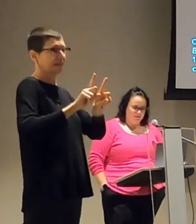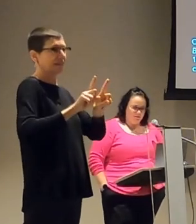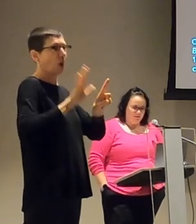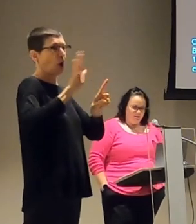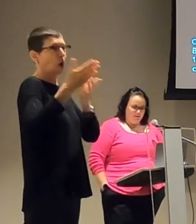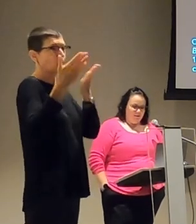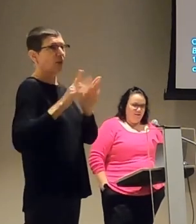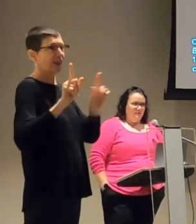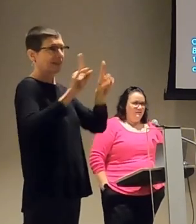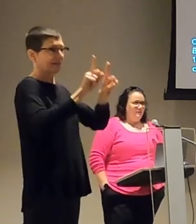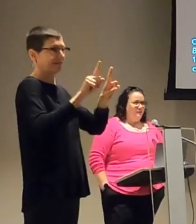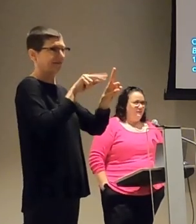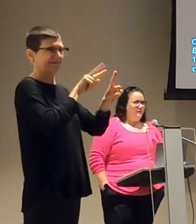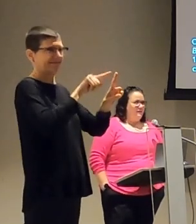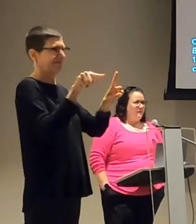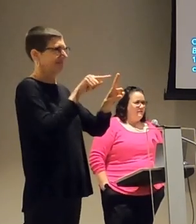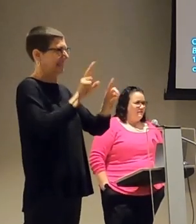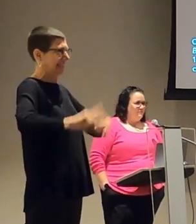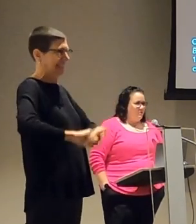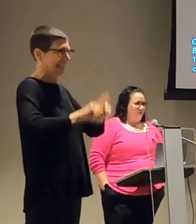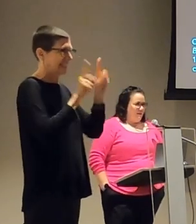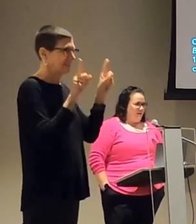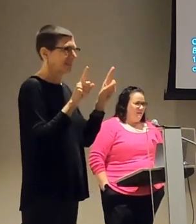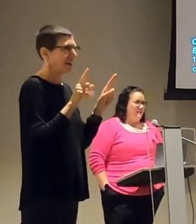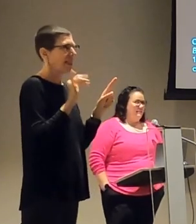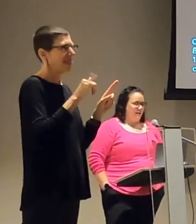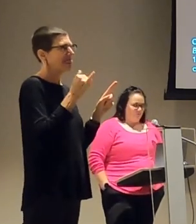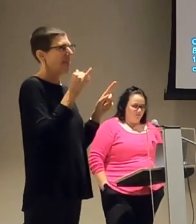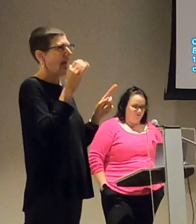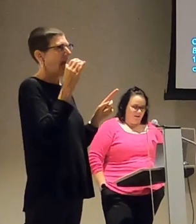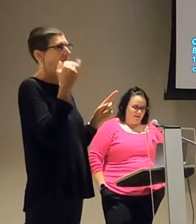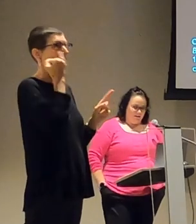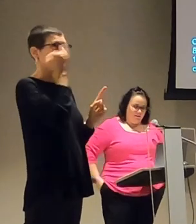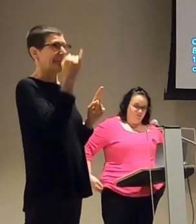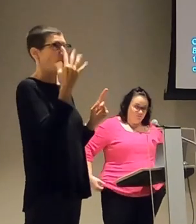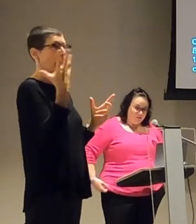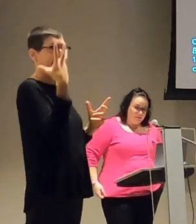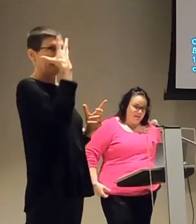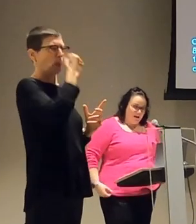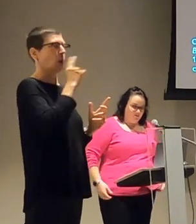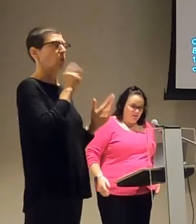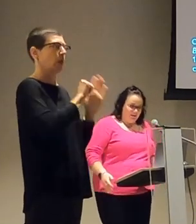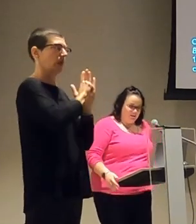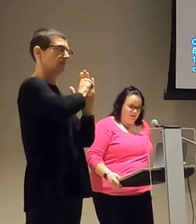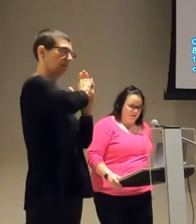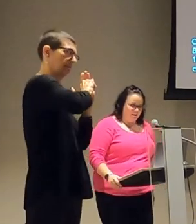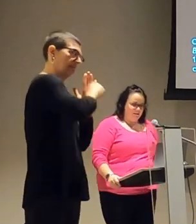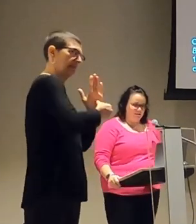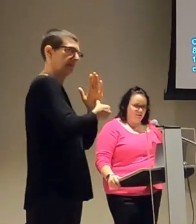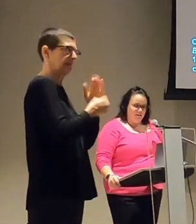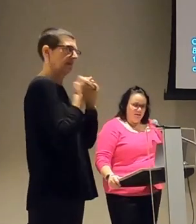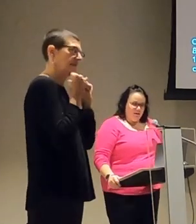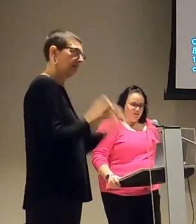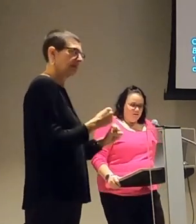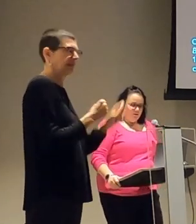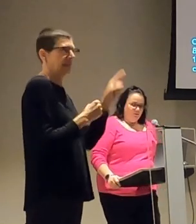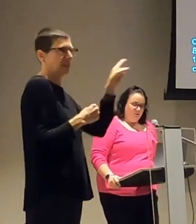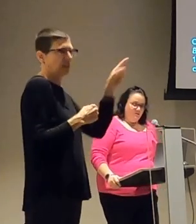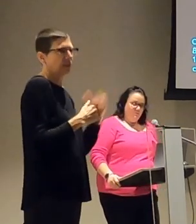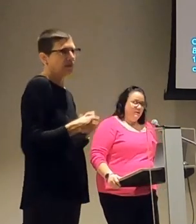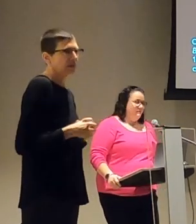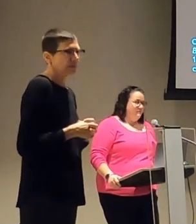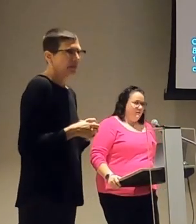maidservant. The idea of beauty, I think, is amplified really heavily in this.